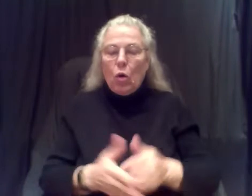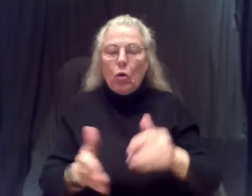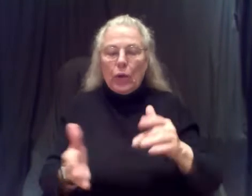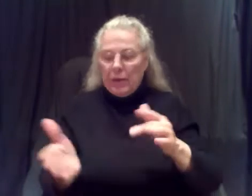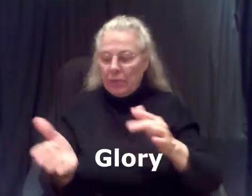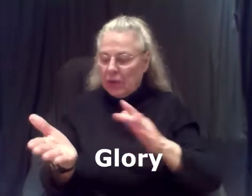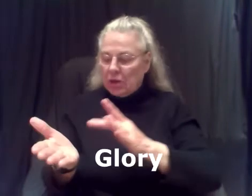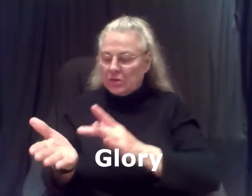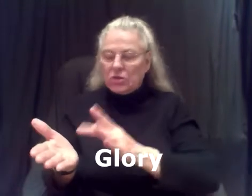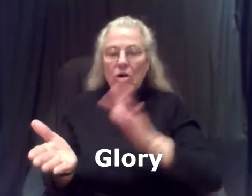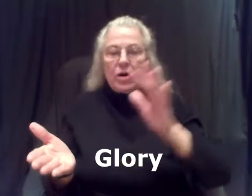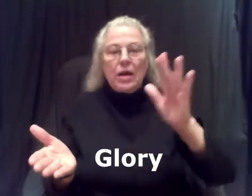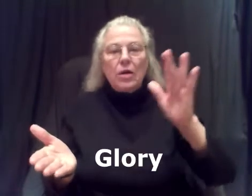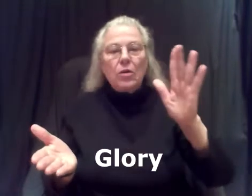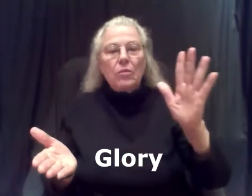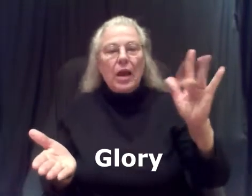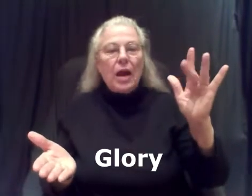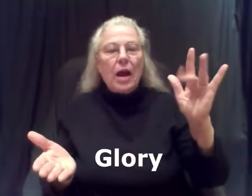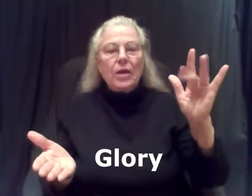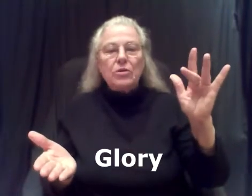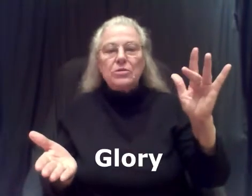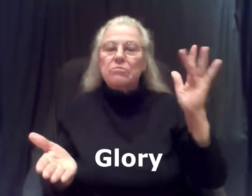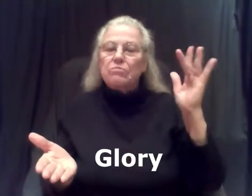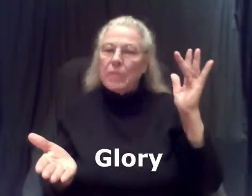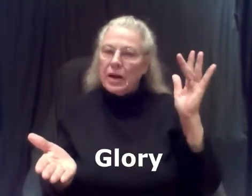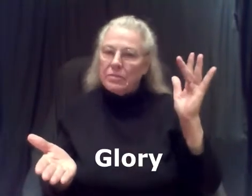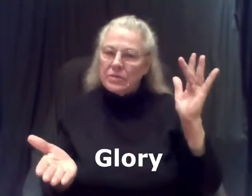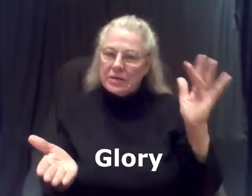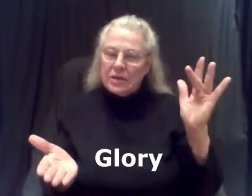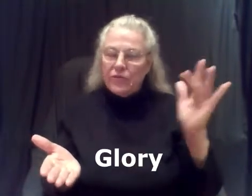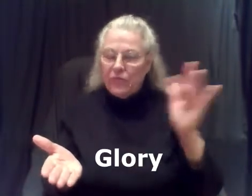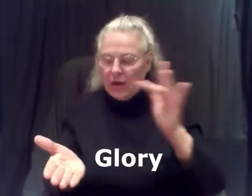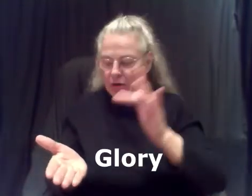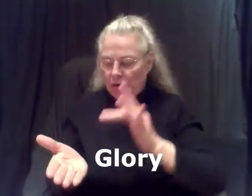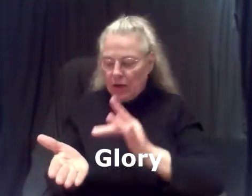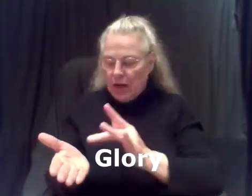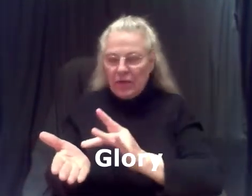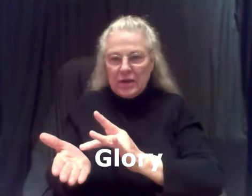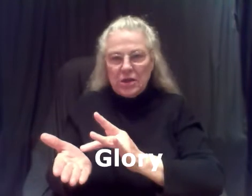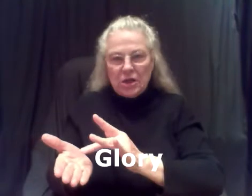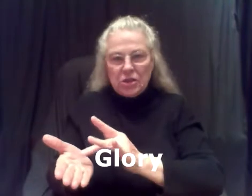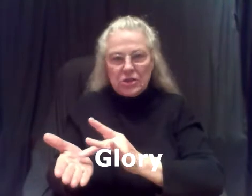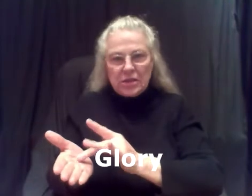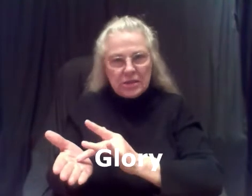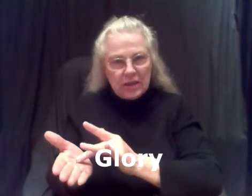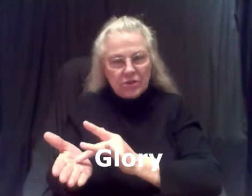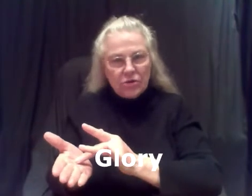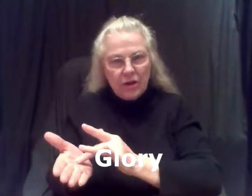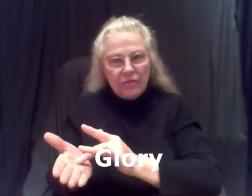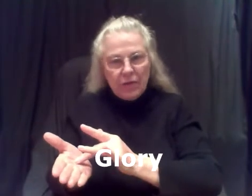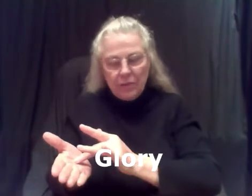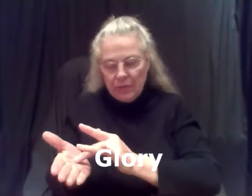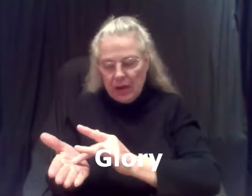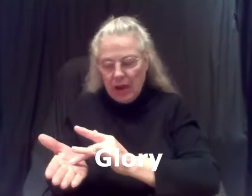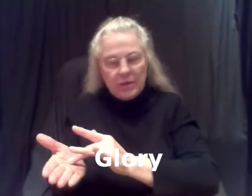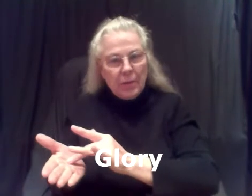Glory. Starting, and I use my center finger that touches the center of the non-dominant